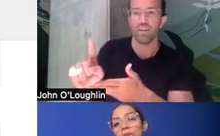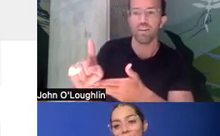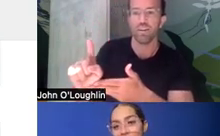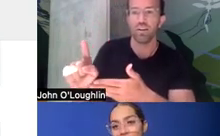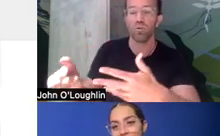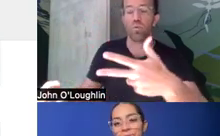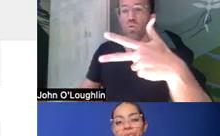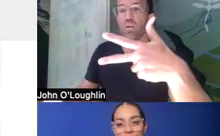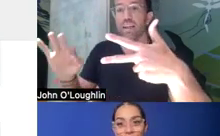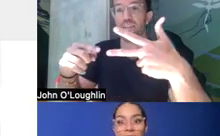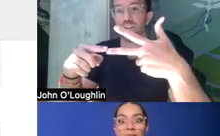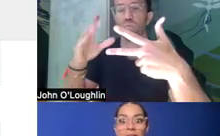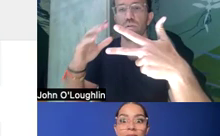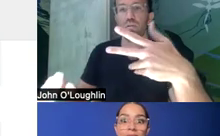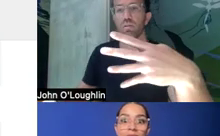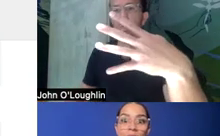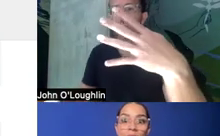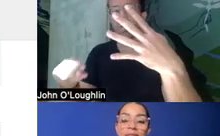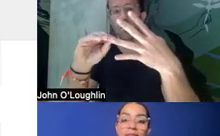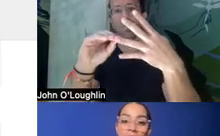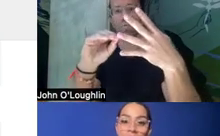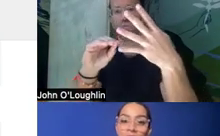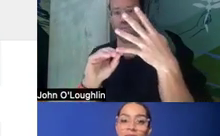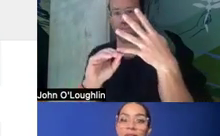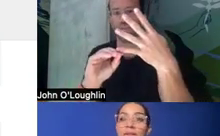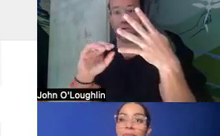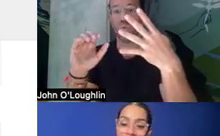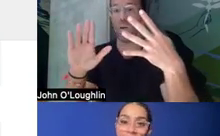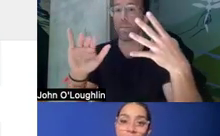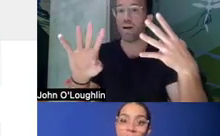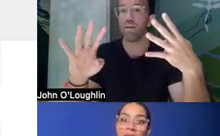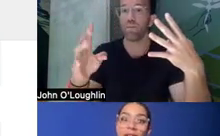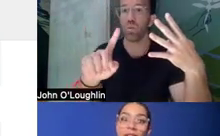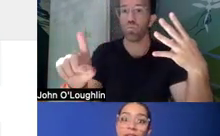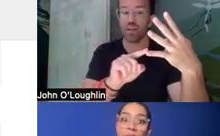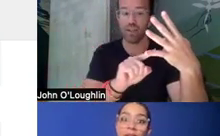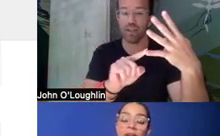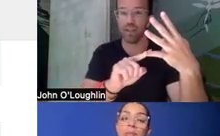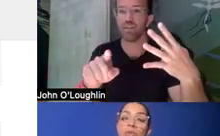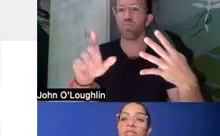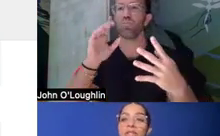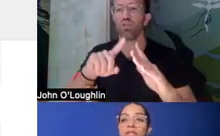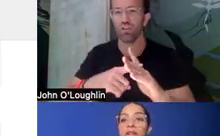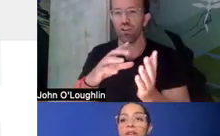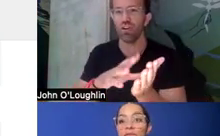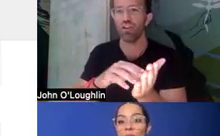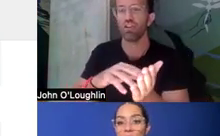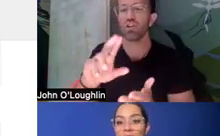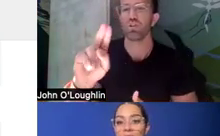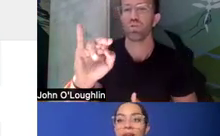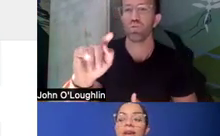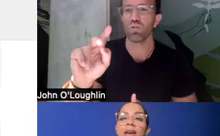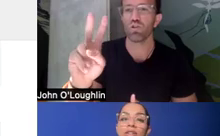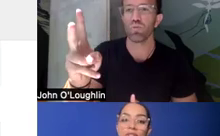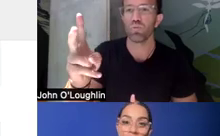the 4th week now. So instead of being due by the end of that 3rd week, I moved it to the end of the 4th